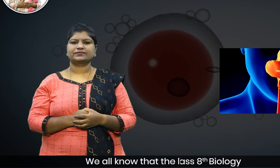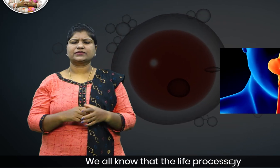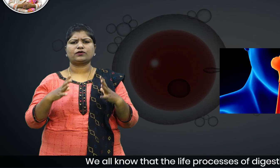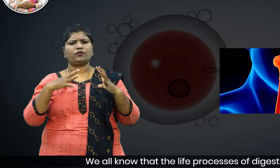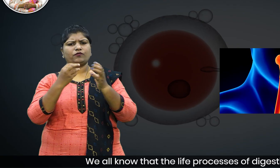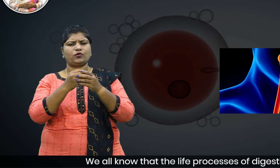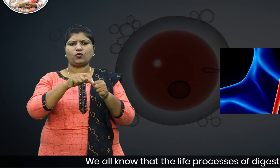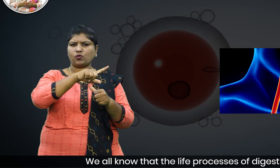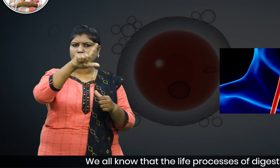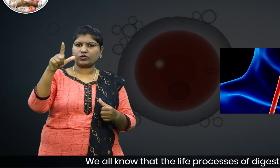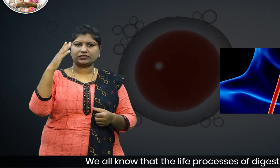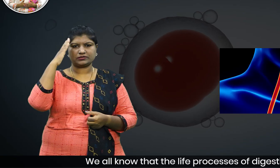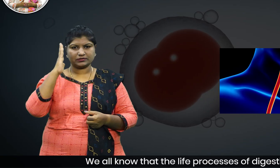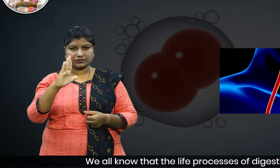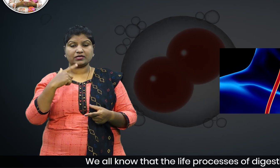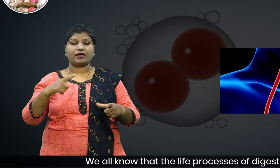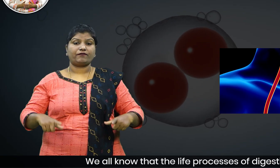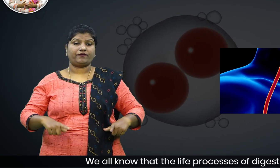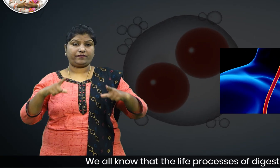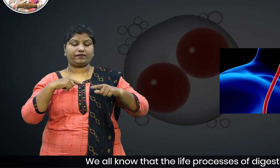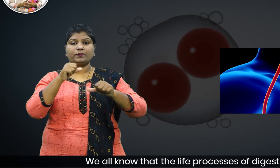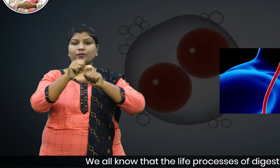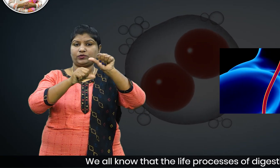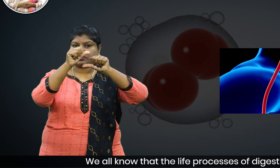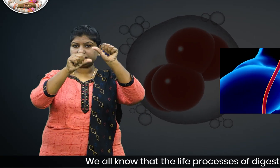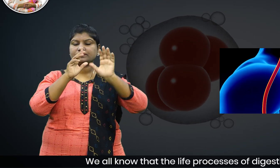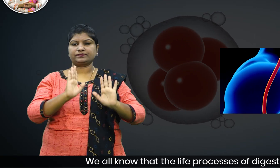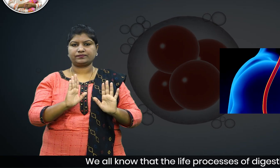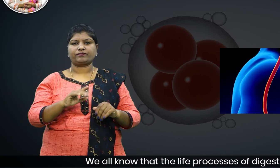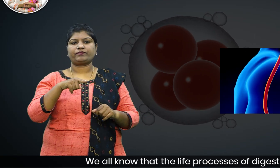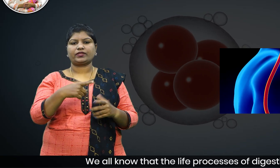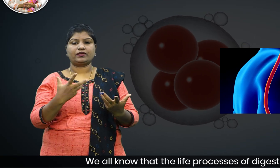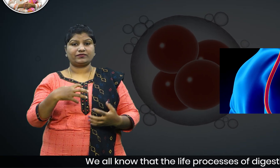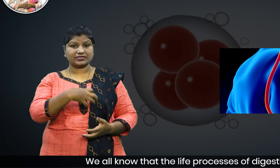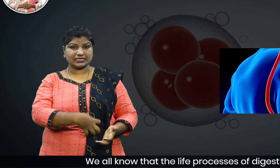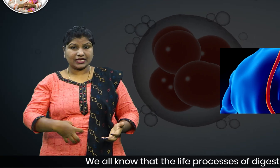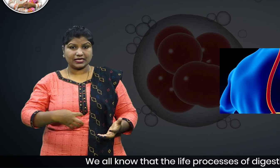We all know that the life processes of digestion,